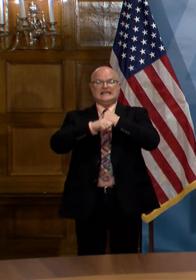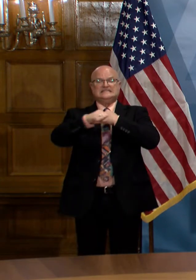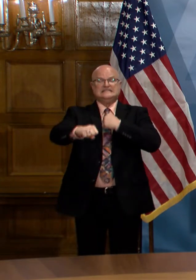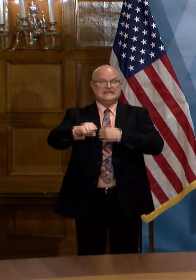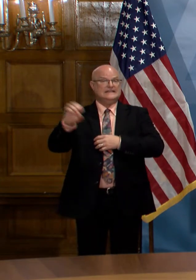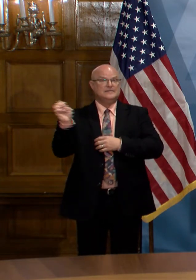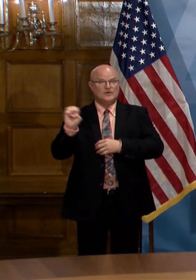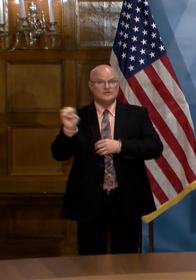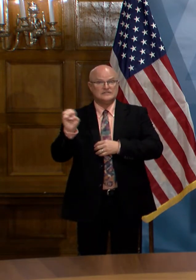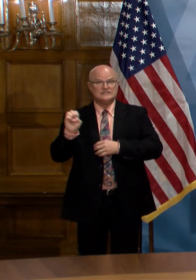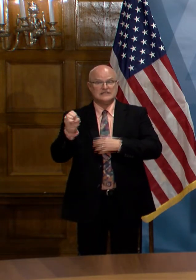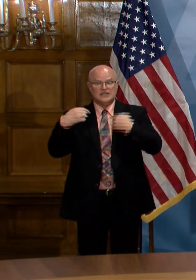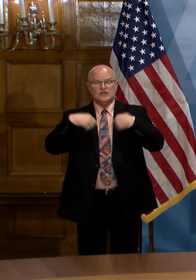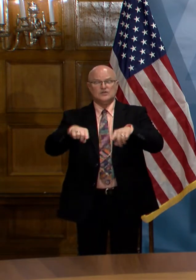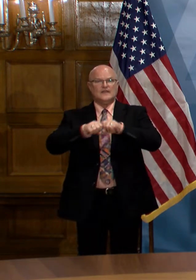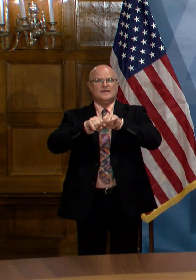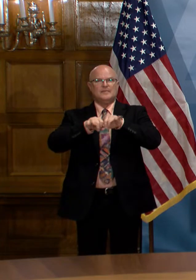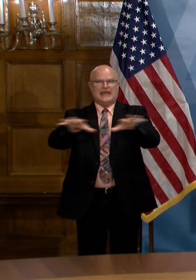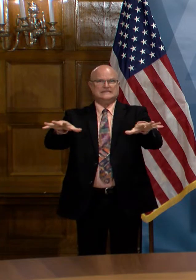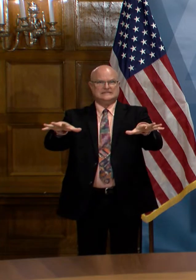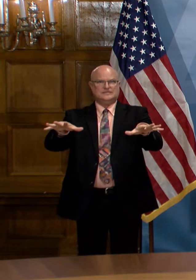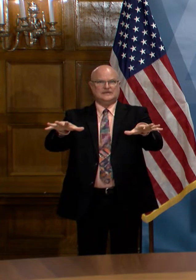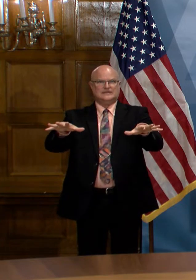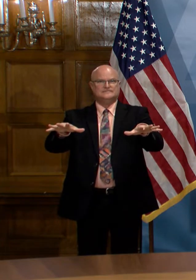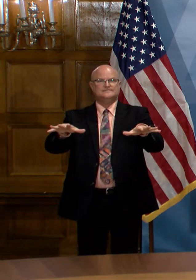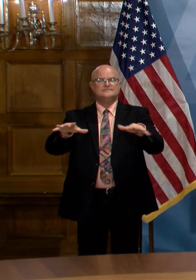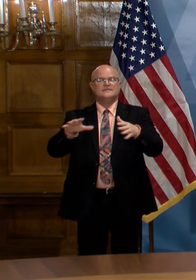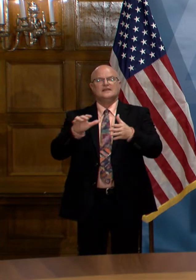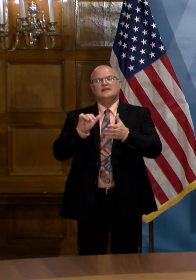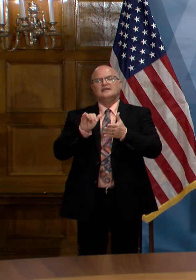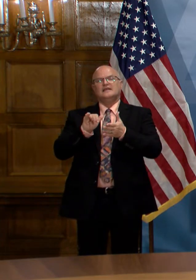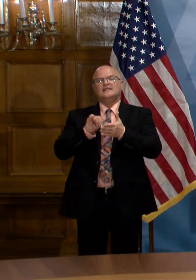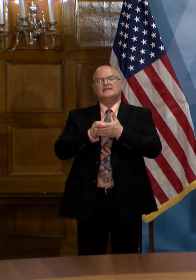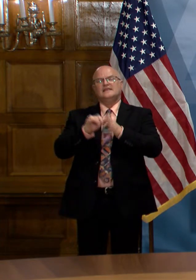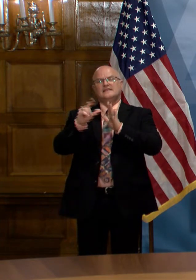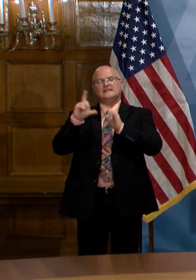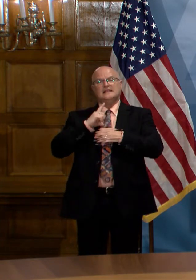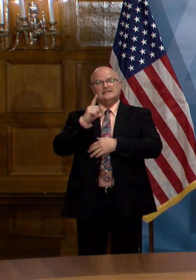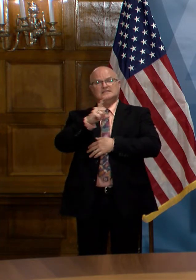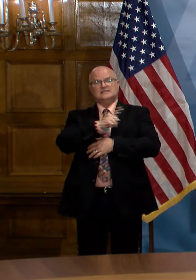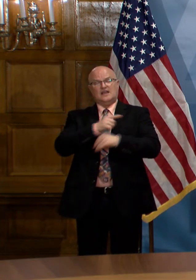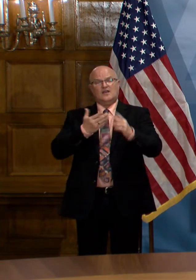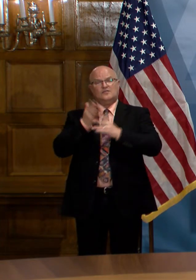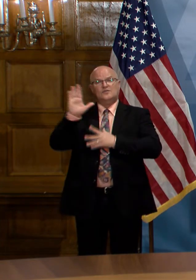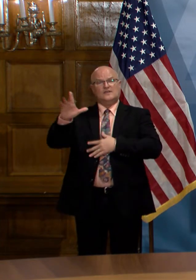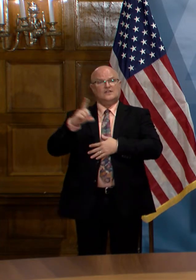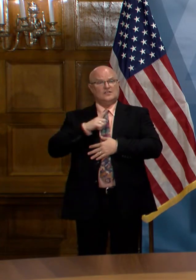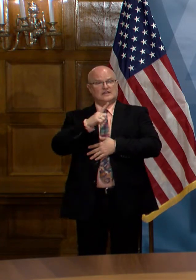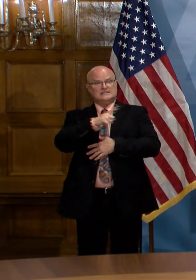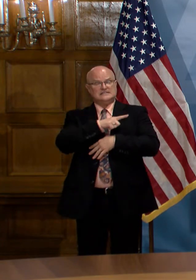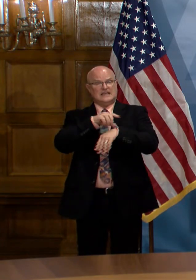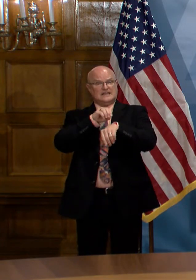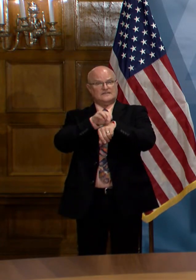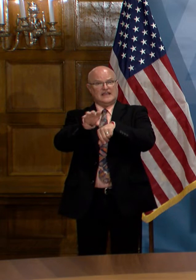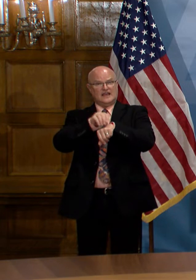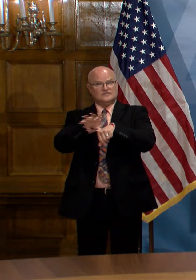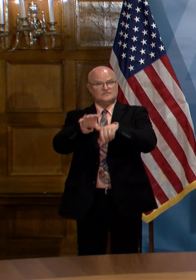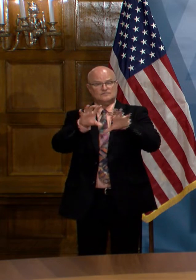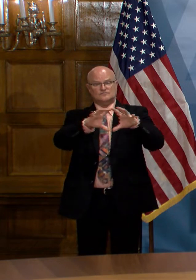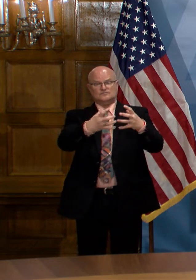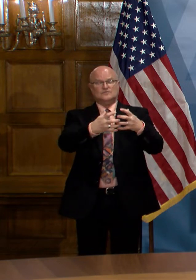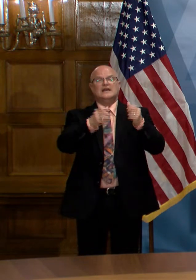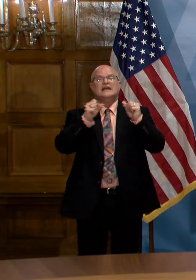emergency during a pandemic, that the legislature, through their legislative council,